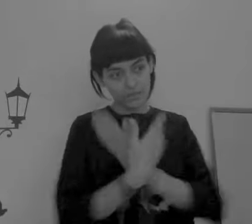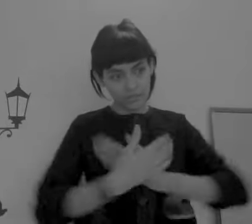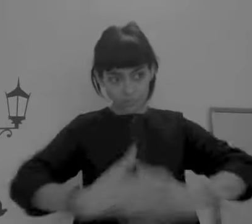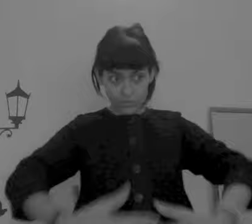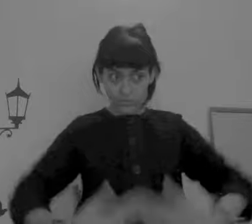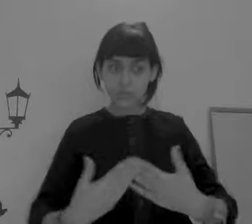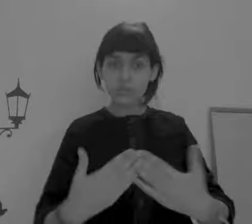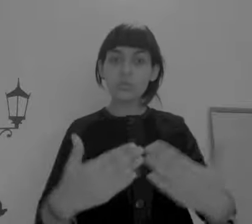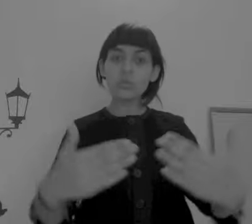and so I do